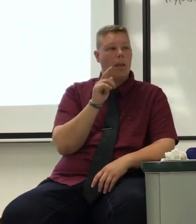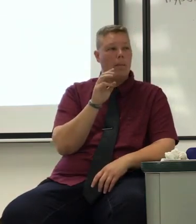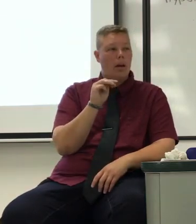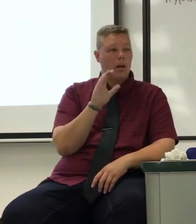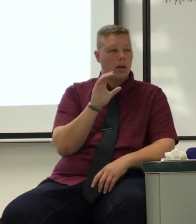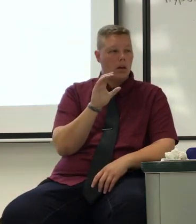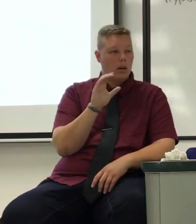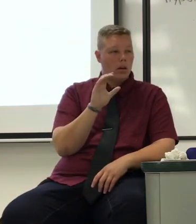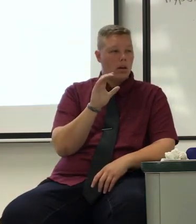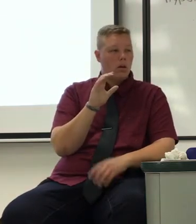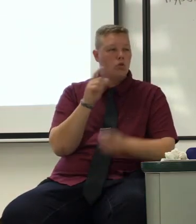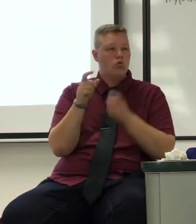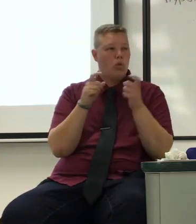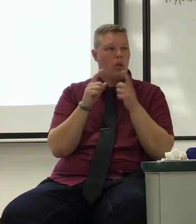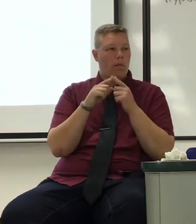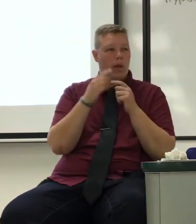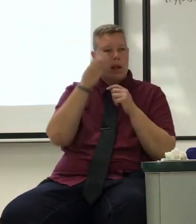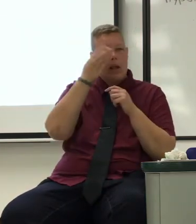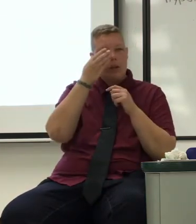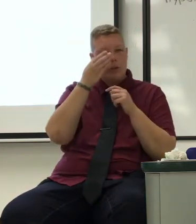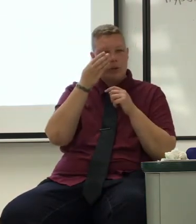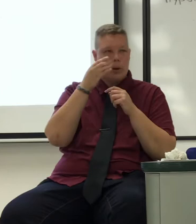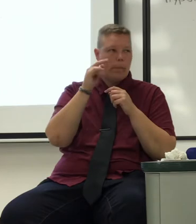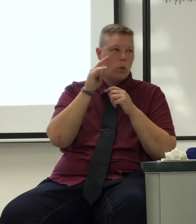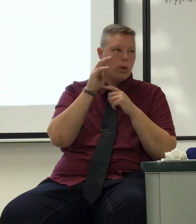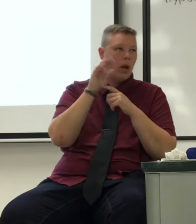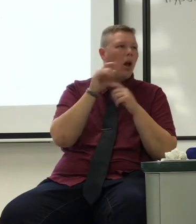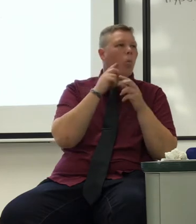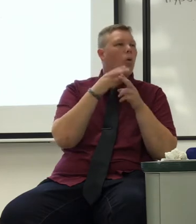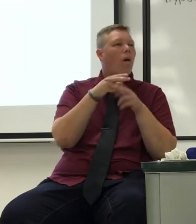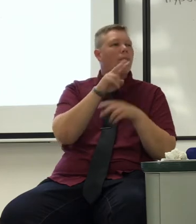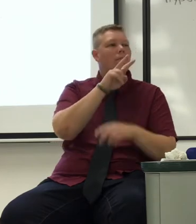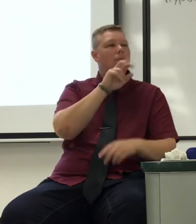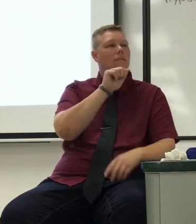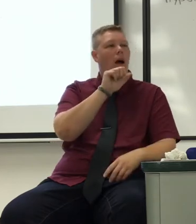anterior pituitary. I'll call it a vascular